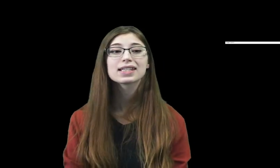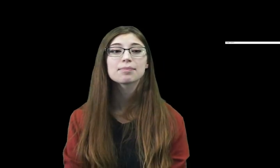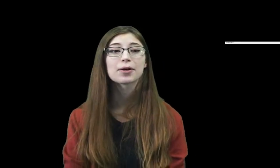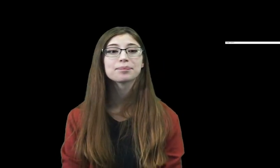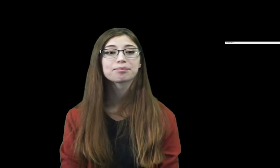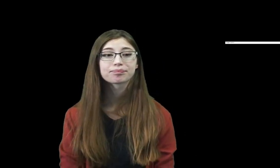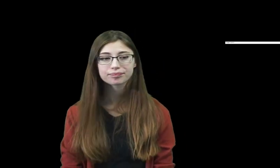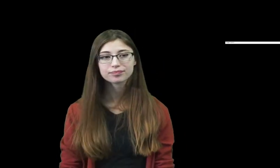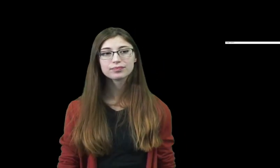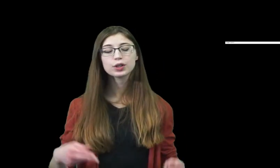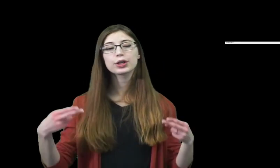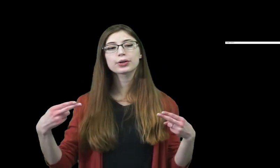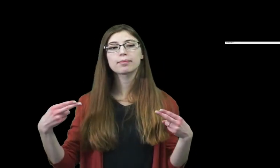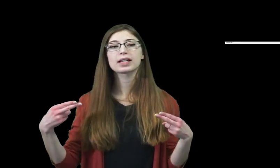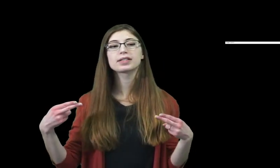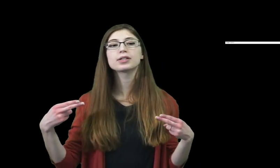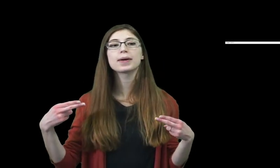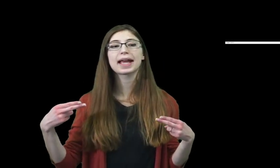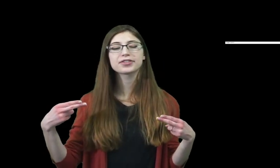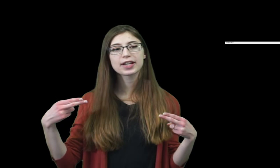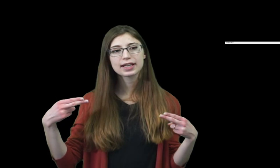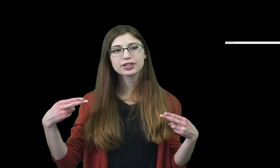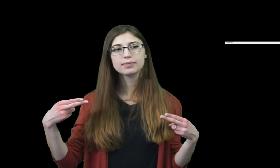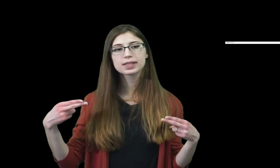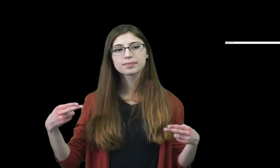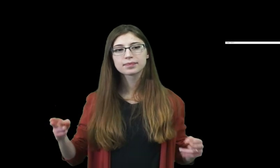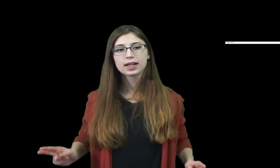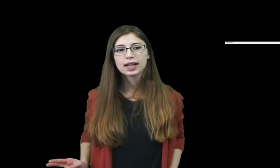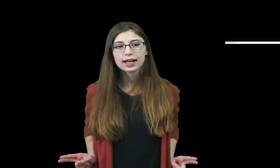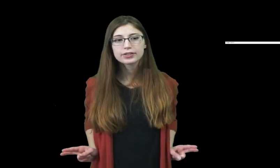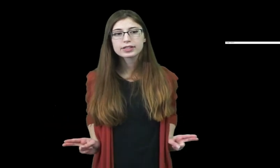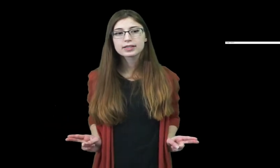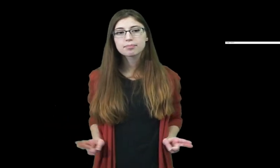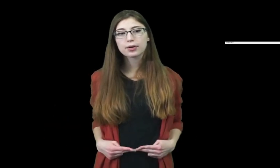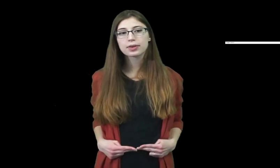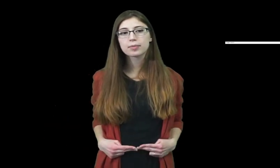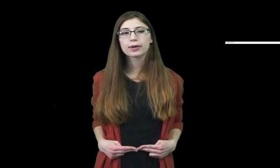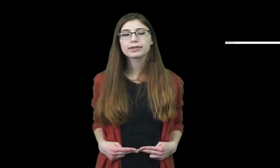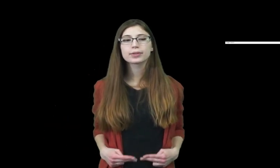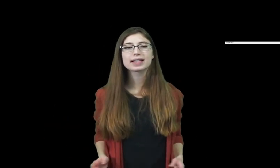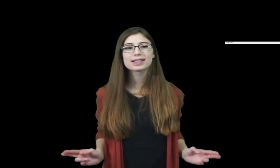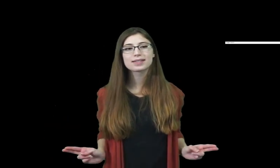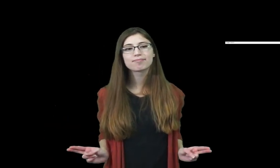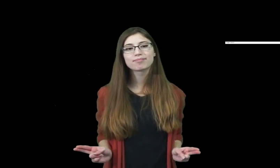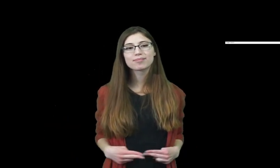Seatbelt. You're going to make 2 H handshakes and just buckle them around your waist.